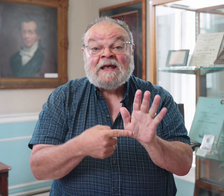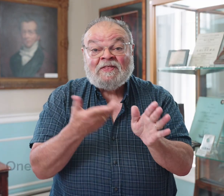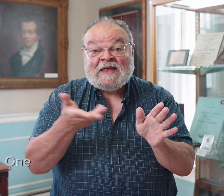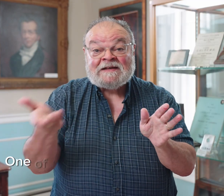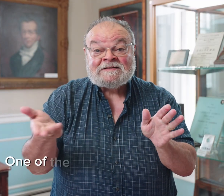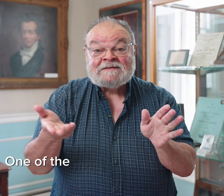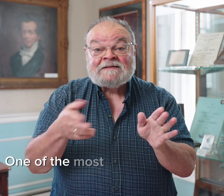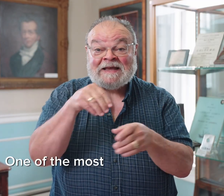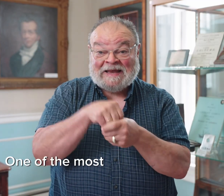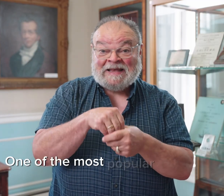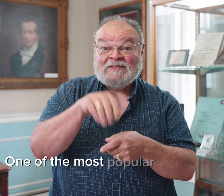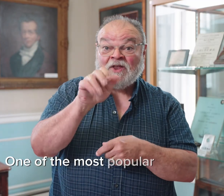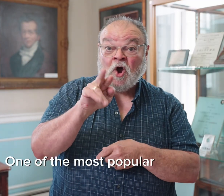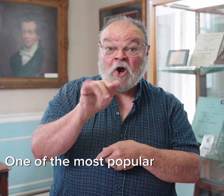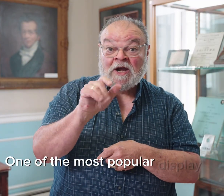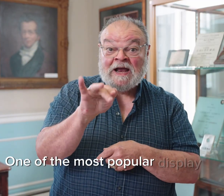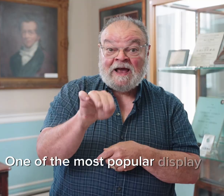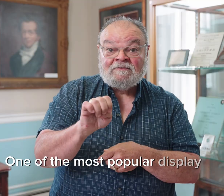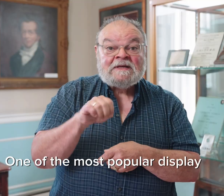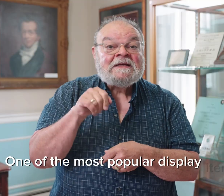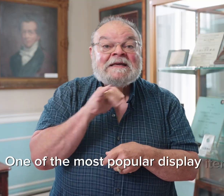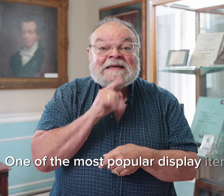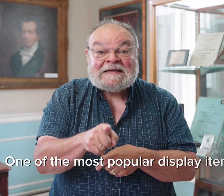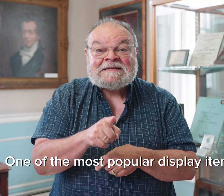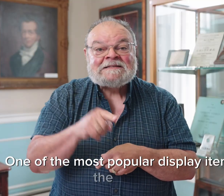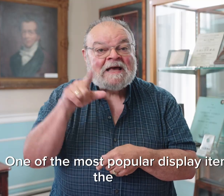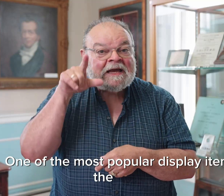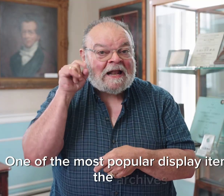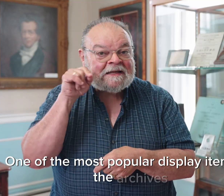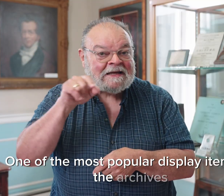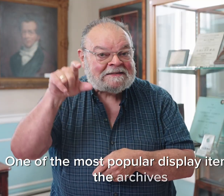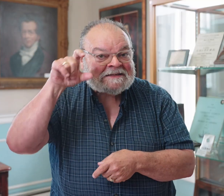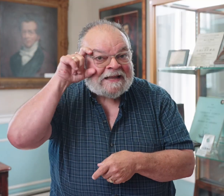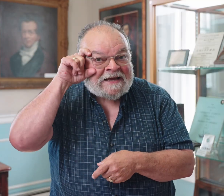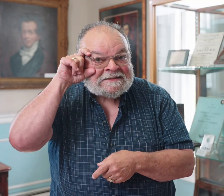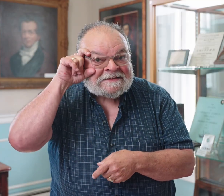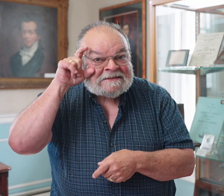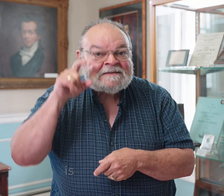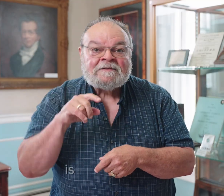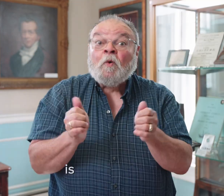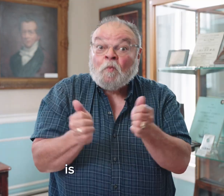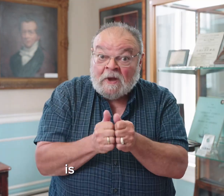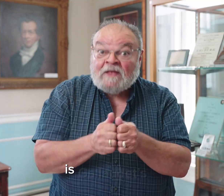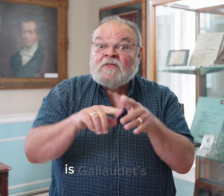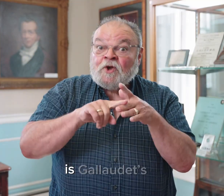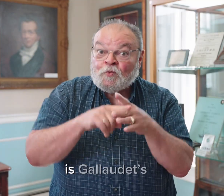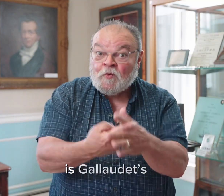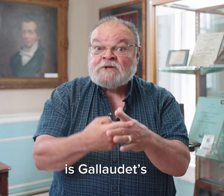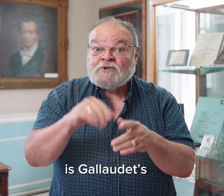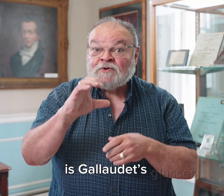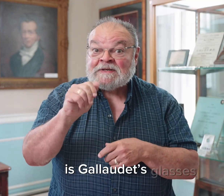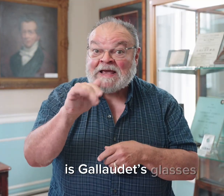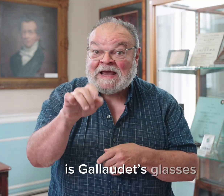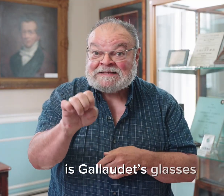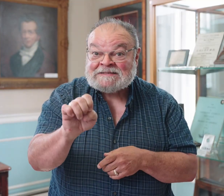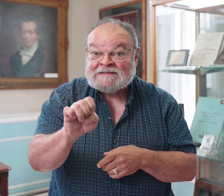One of the most popular display items in the archives is Gallaudet's glasses